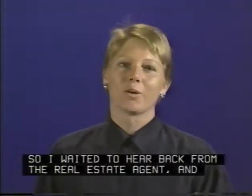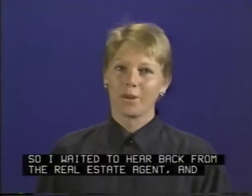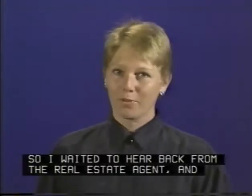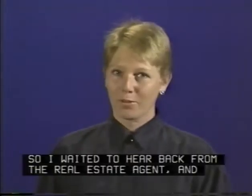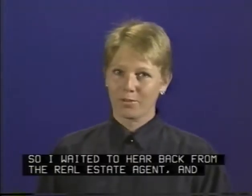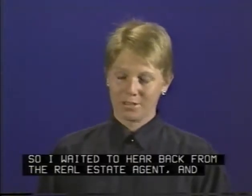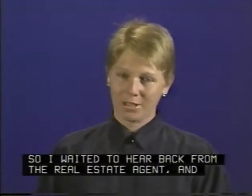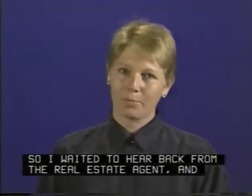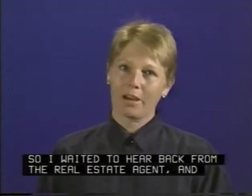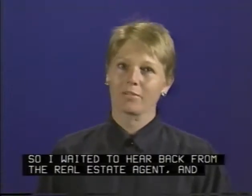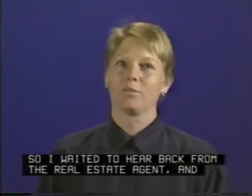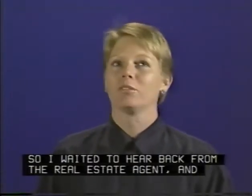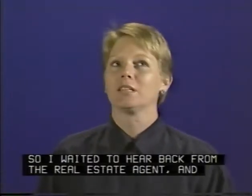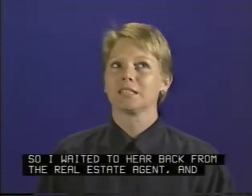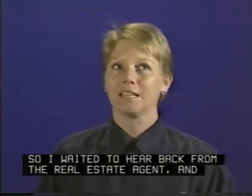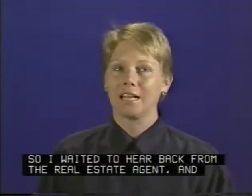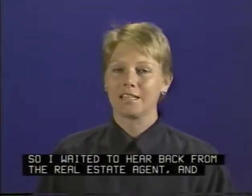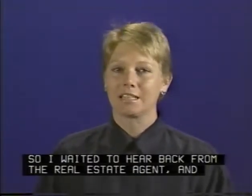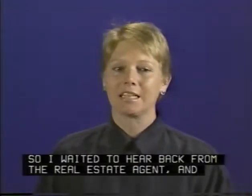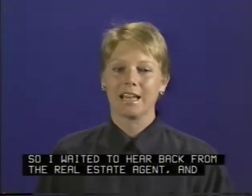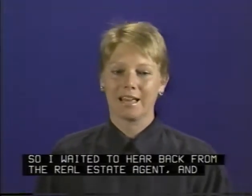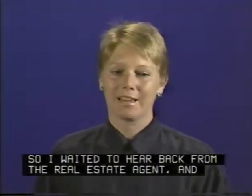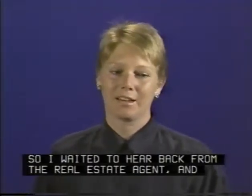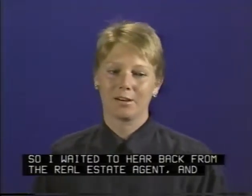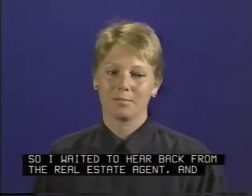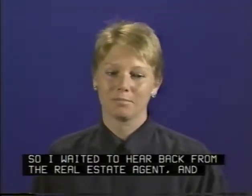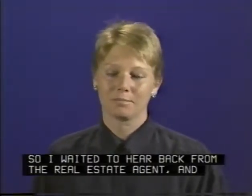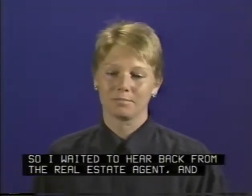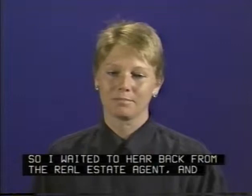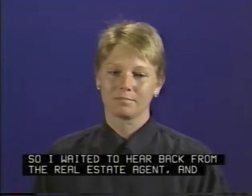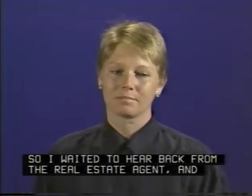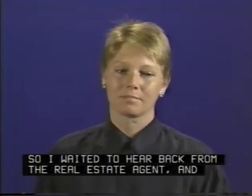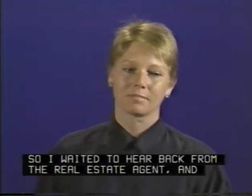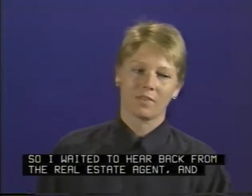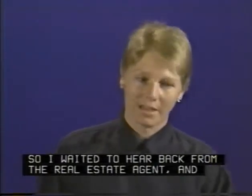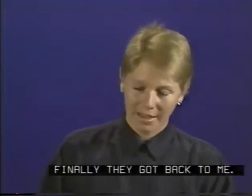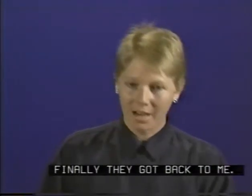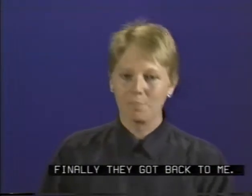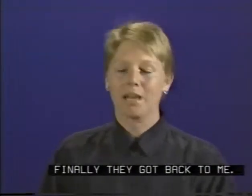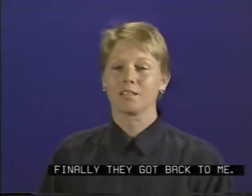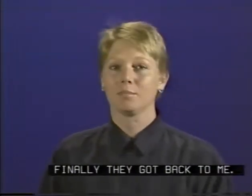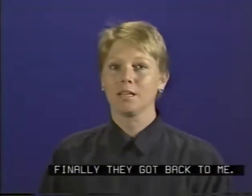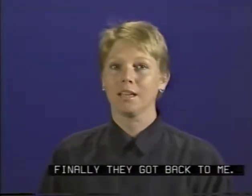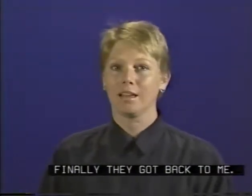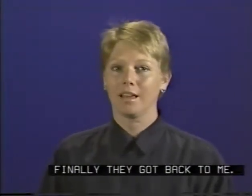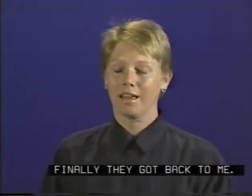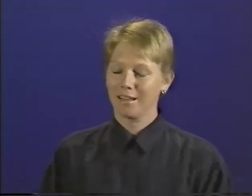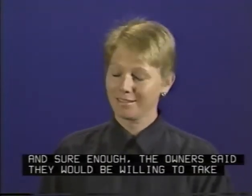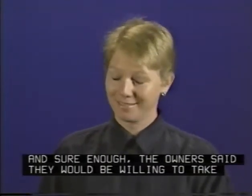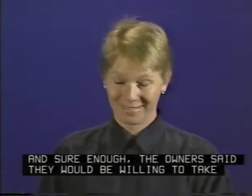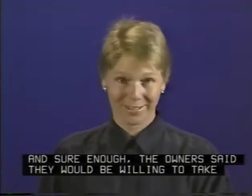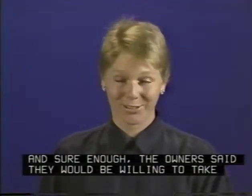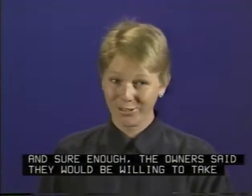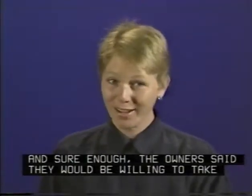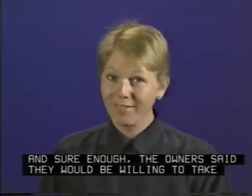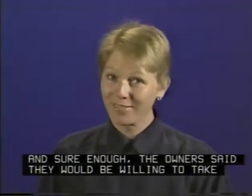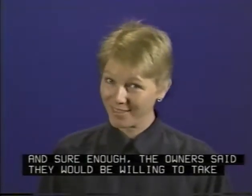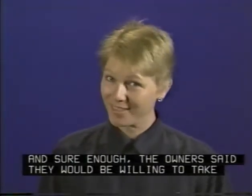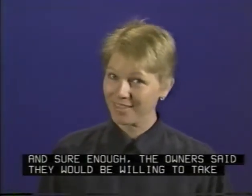So I waited to hear back from the real estate agent, and finally they got back to me. And sure enough, the